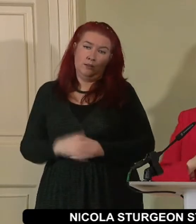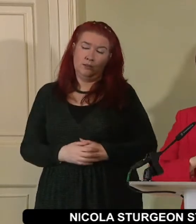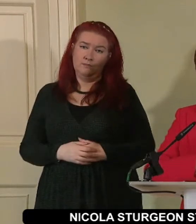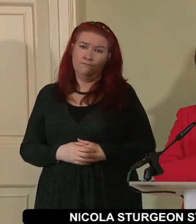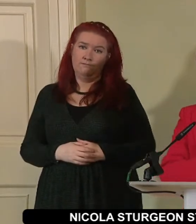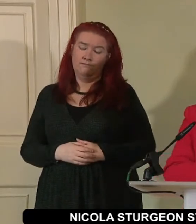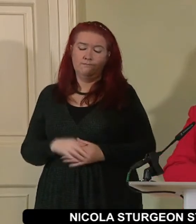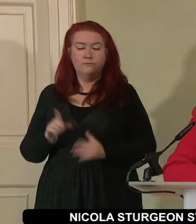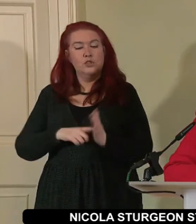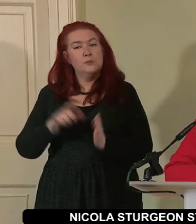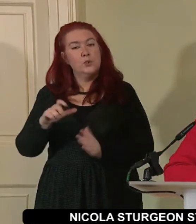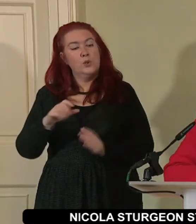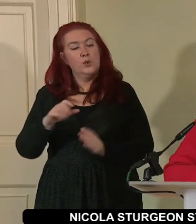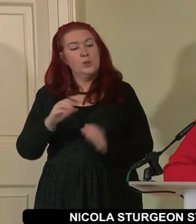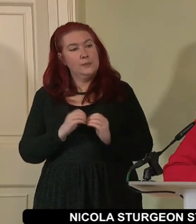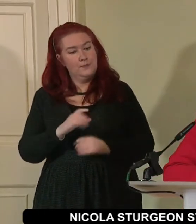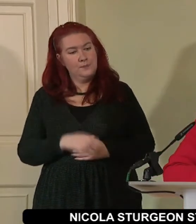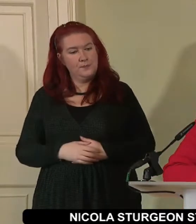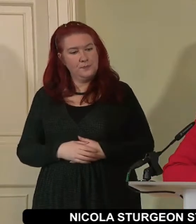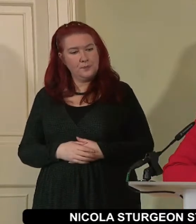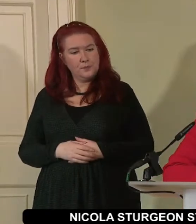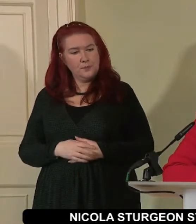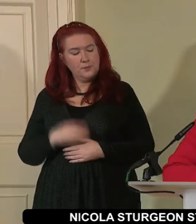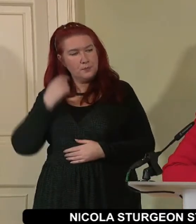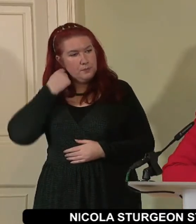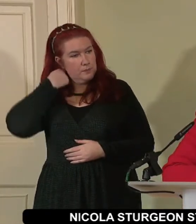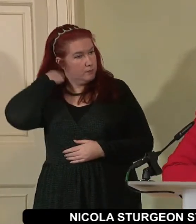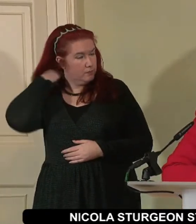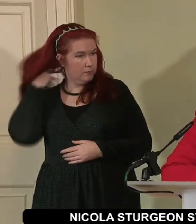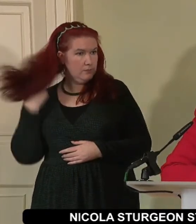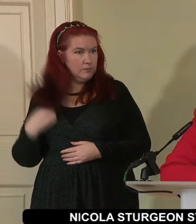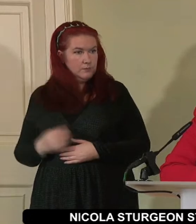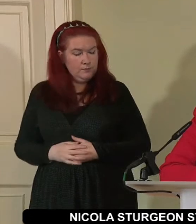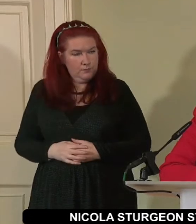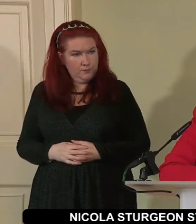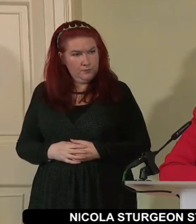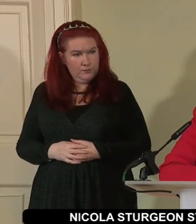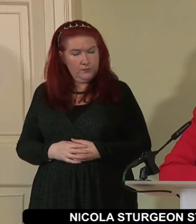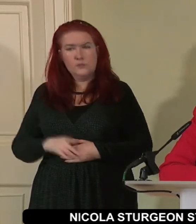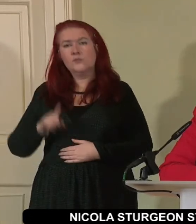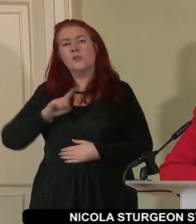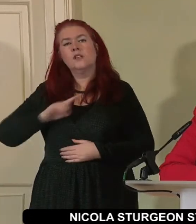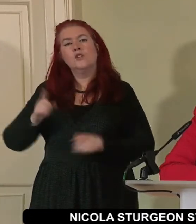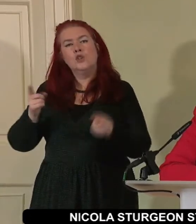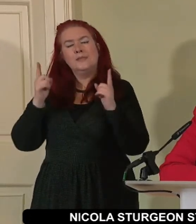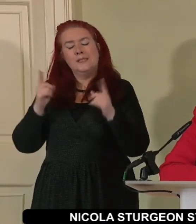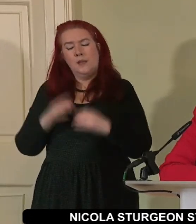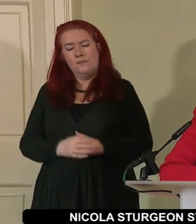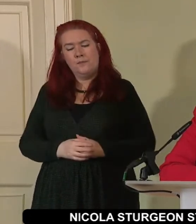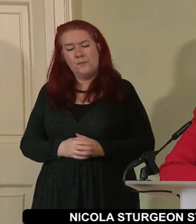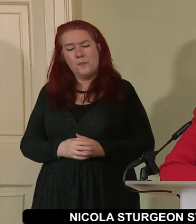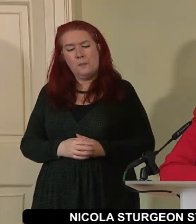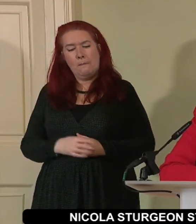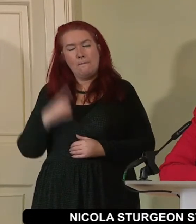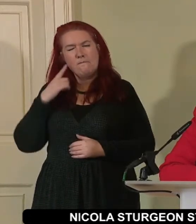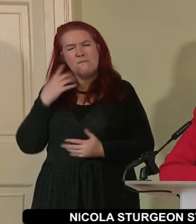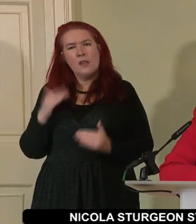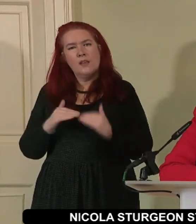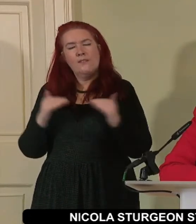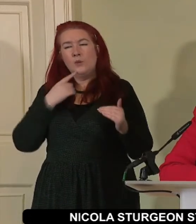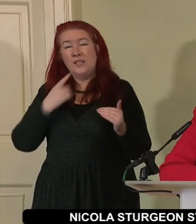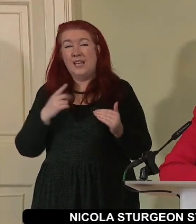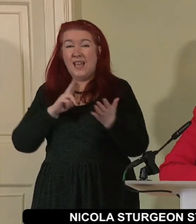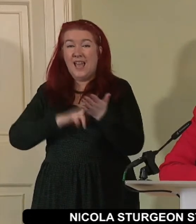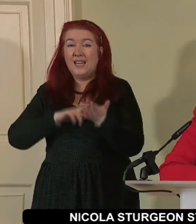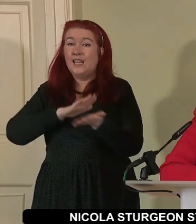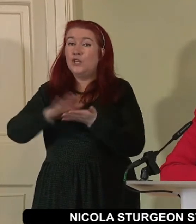Cook. Thank you. First Minister, I think it's fair to say that the NHS is in a